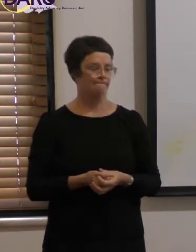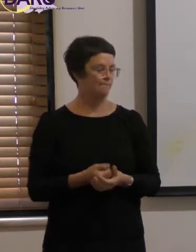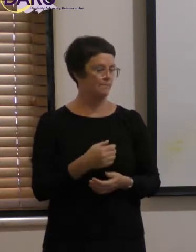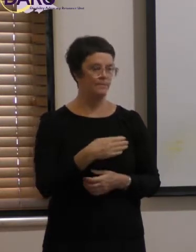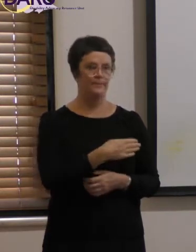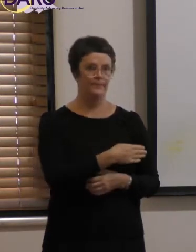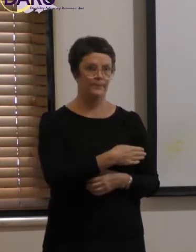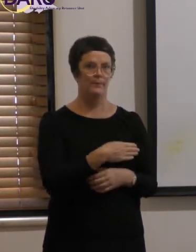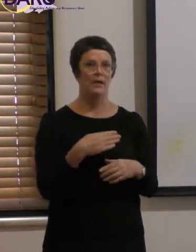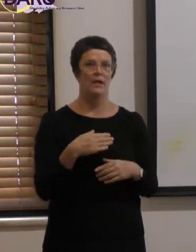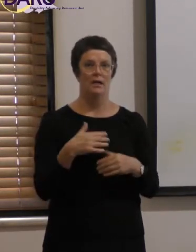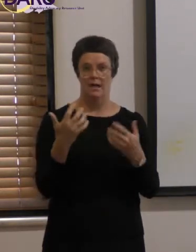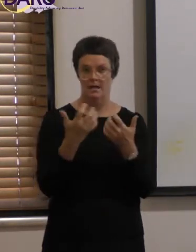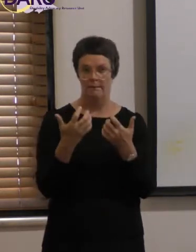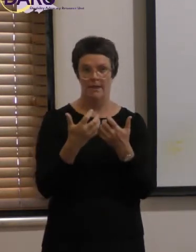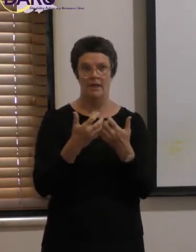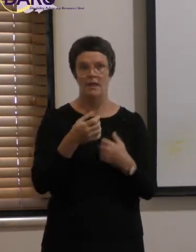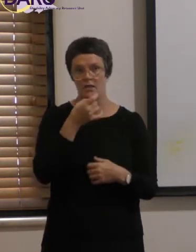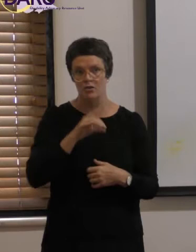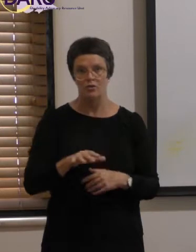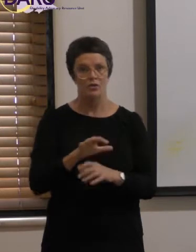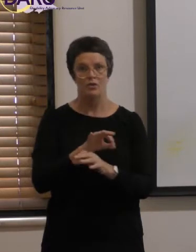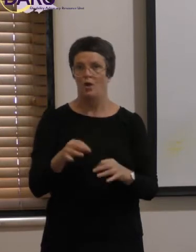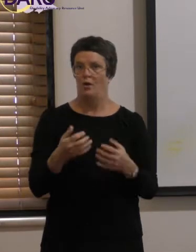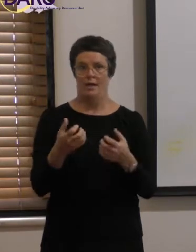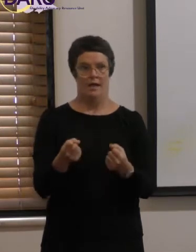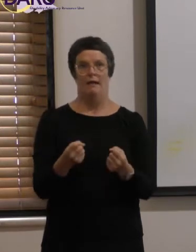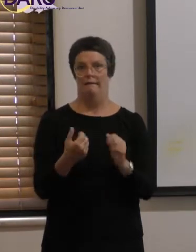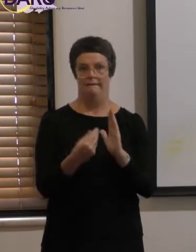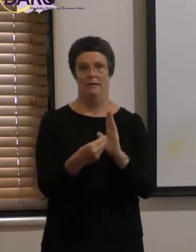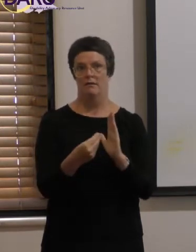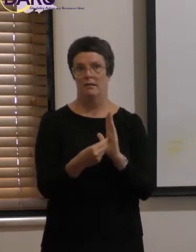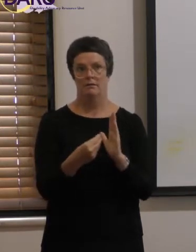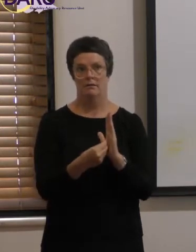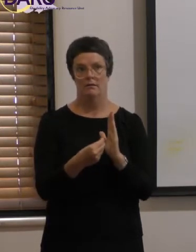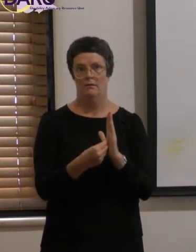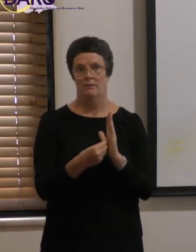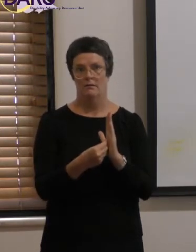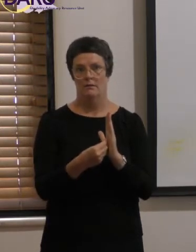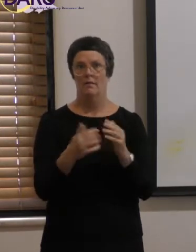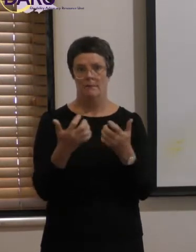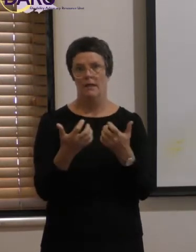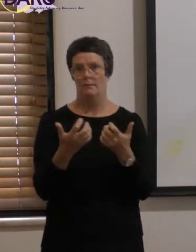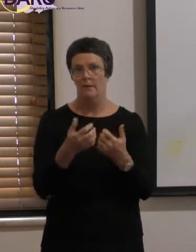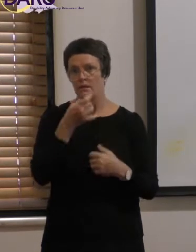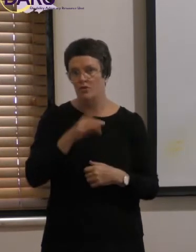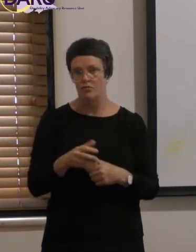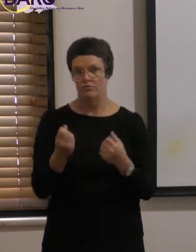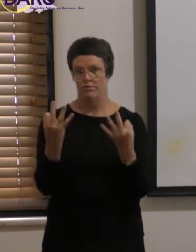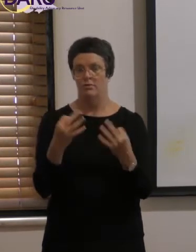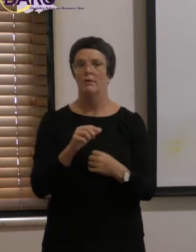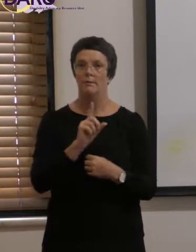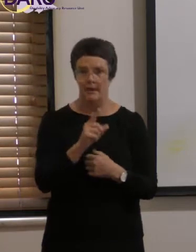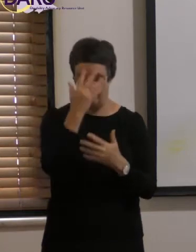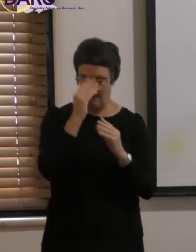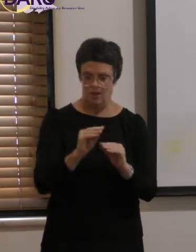many kids don't get program for students with disability funding. Many kids. But our education system still has the obligation